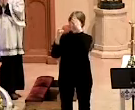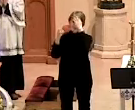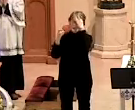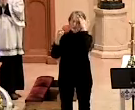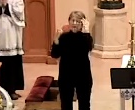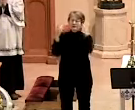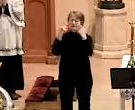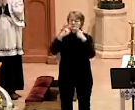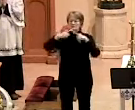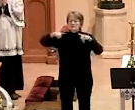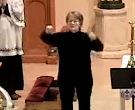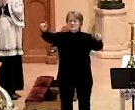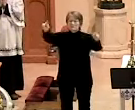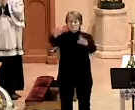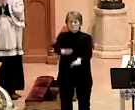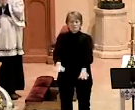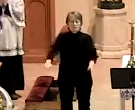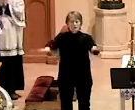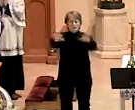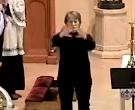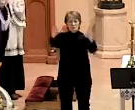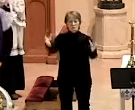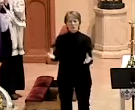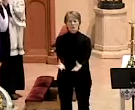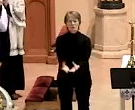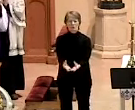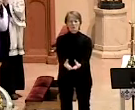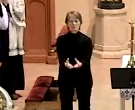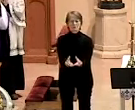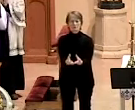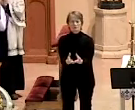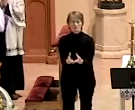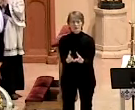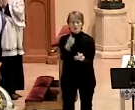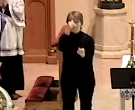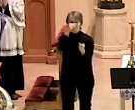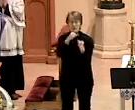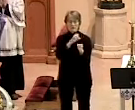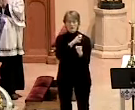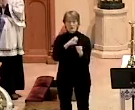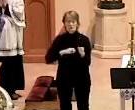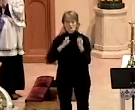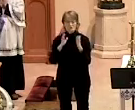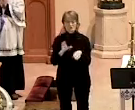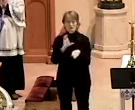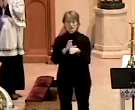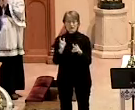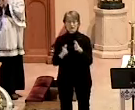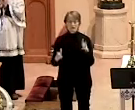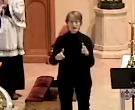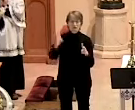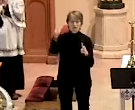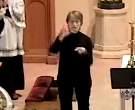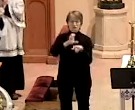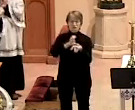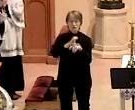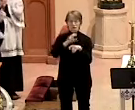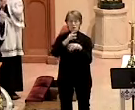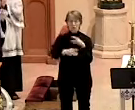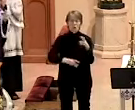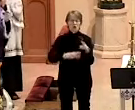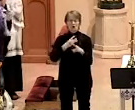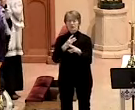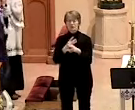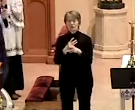Church, and remember, the Catholic Christian Church is the largest church in the world, and we need, as it said in that